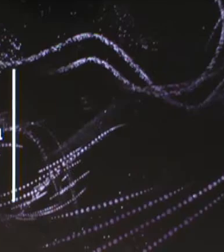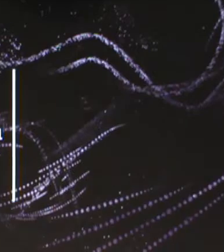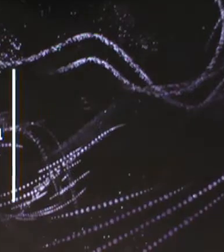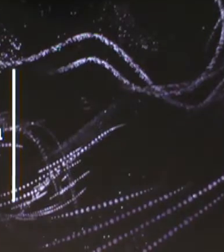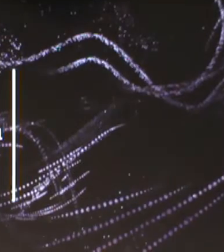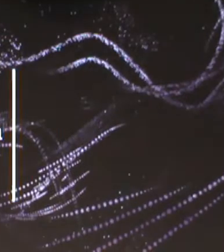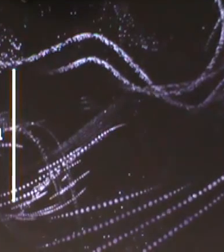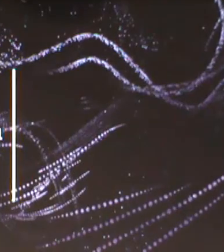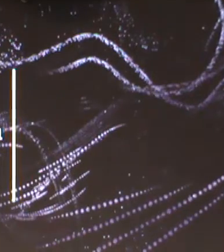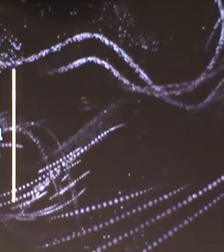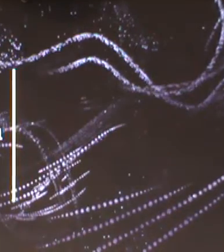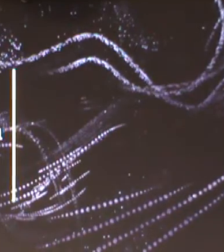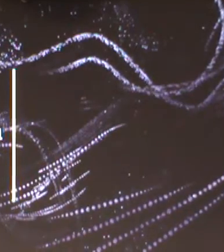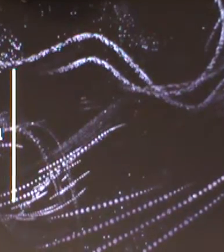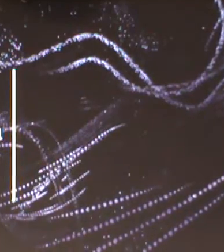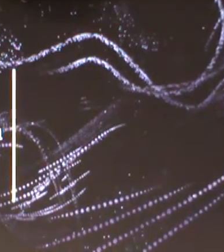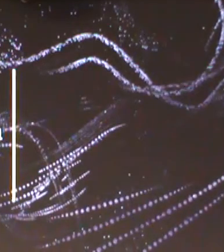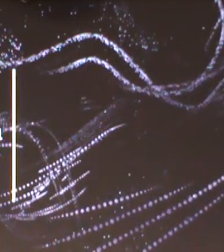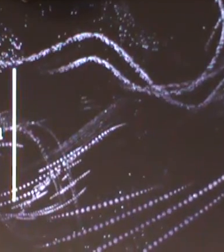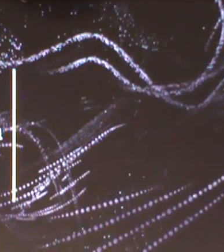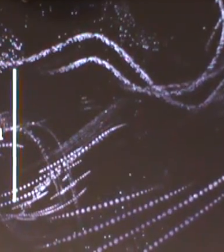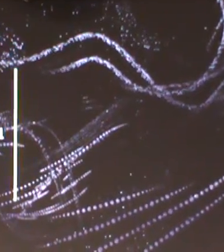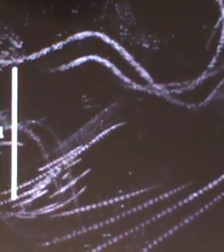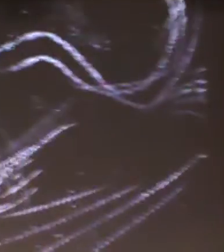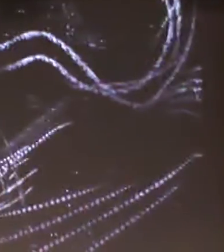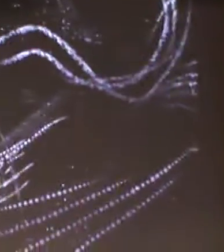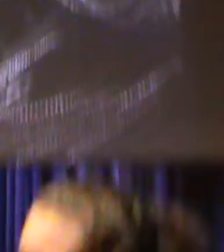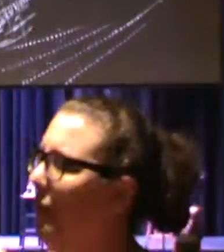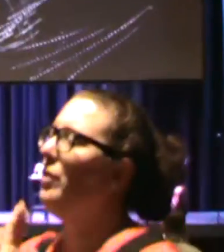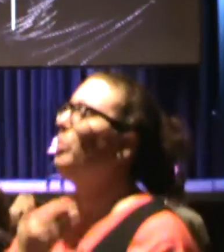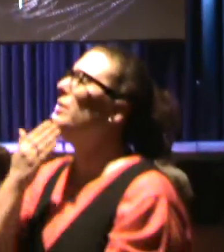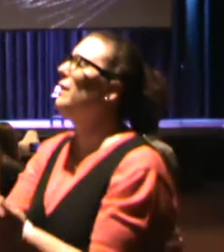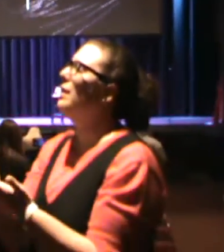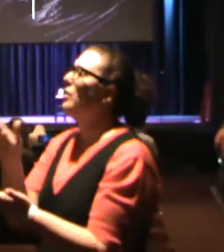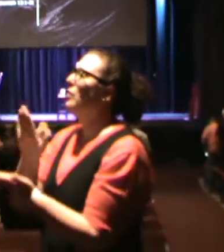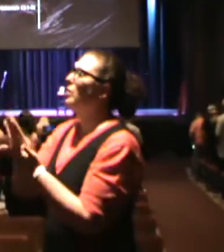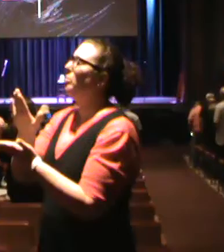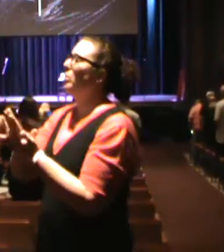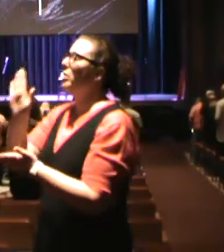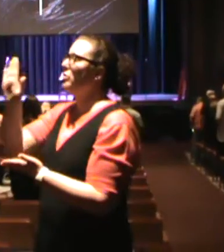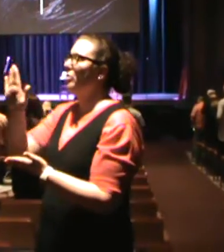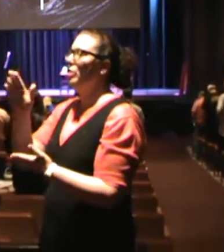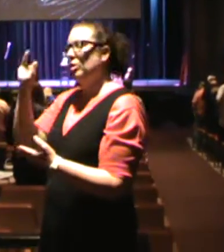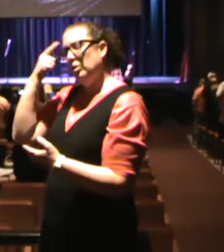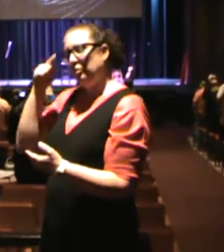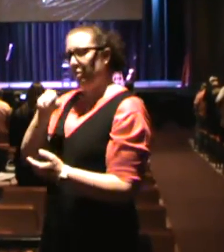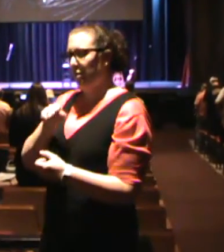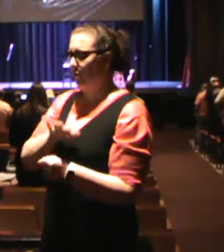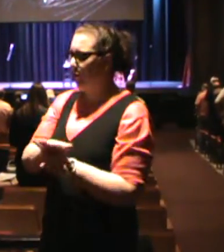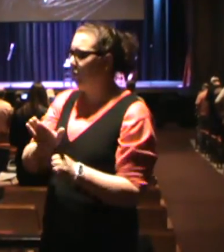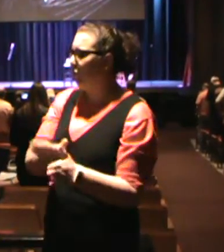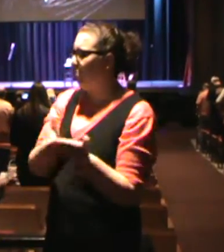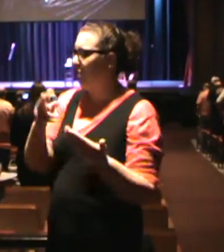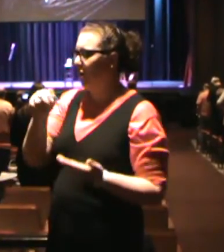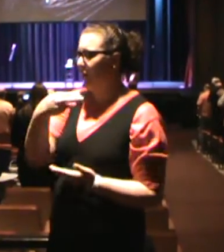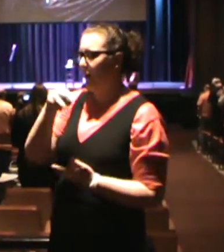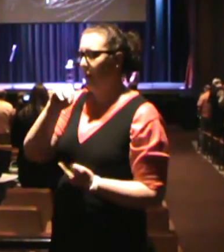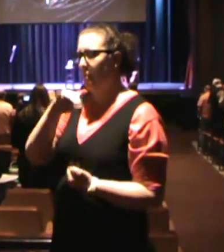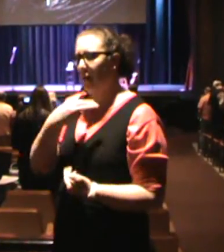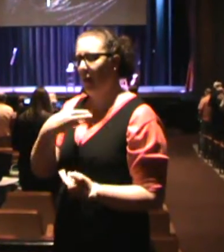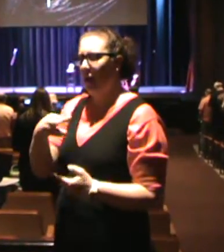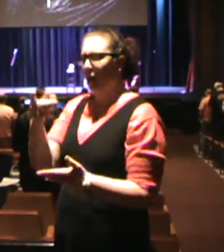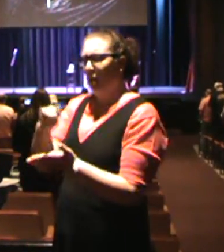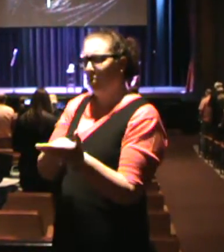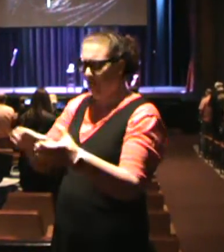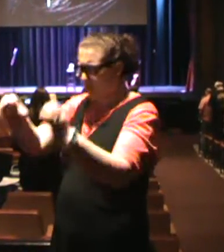pray. Dear Father, we thank you, we praise you, Lord, for the whole book of Nehemiah, what it's taught us, and Lord, what it's going